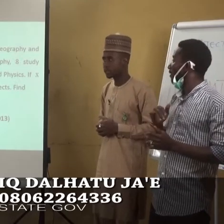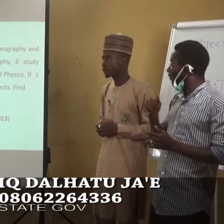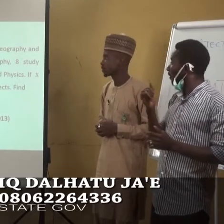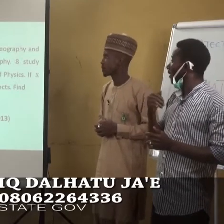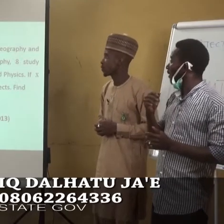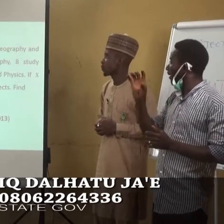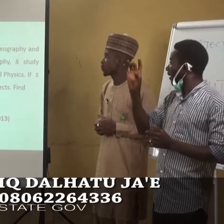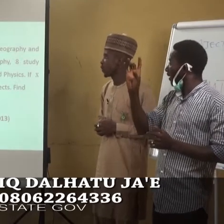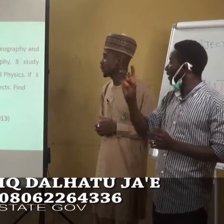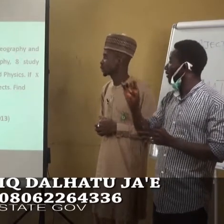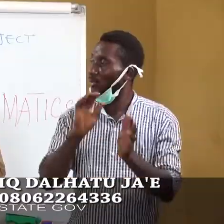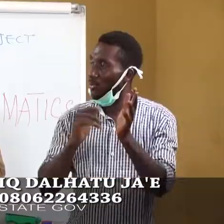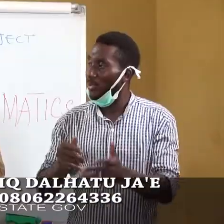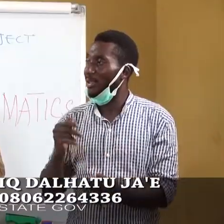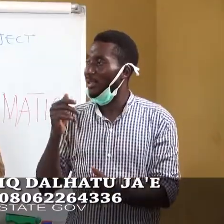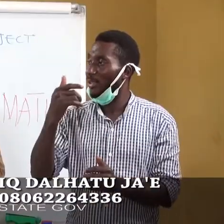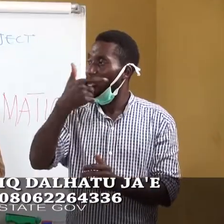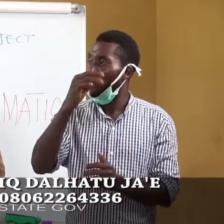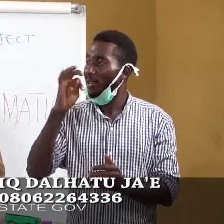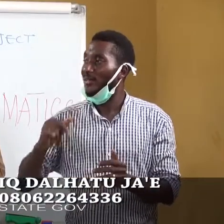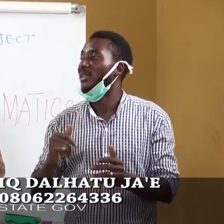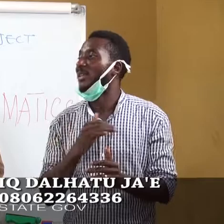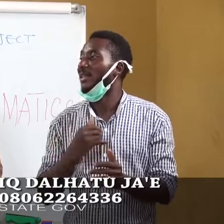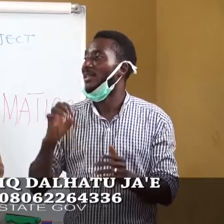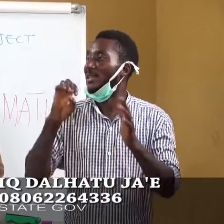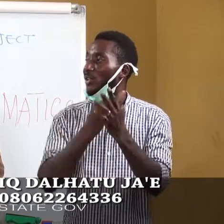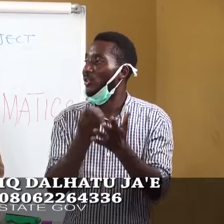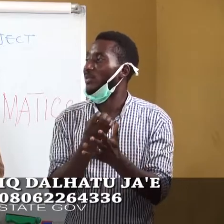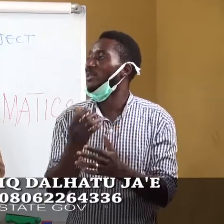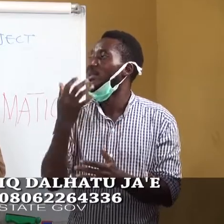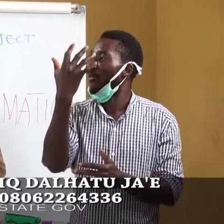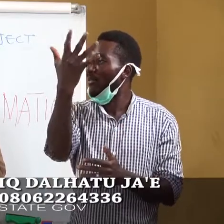economics, 5 study both economics and physics.